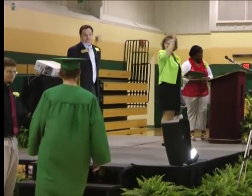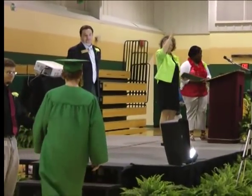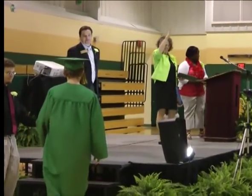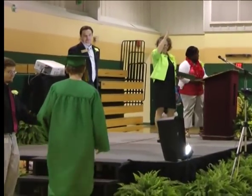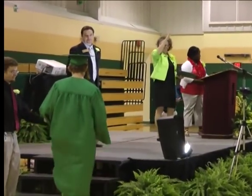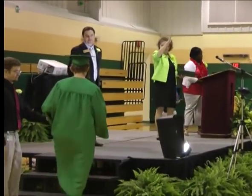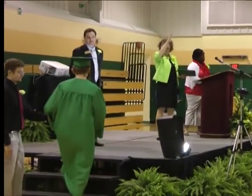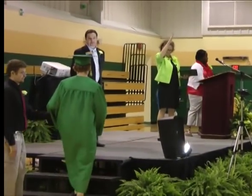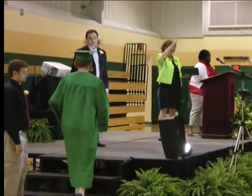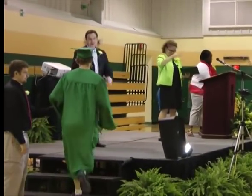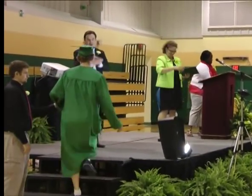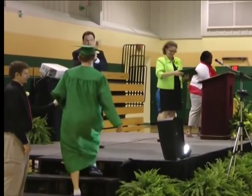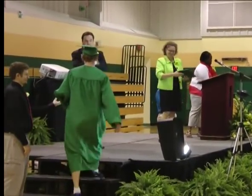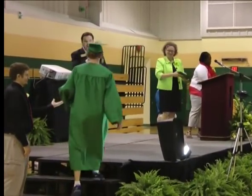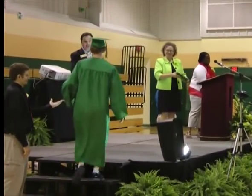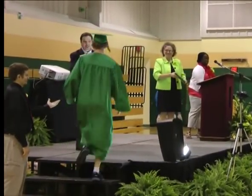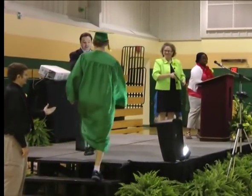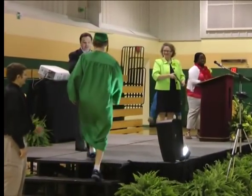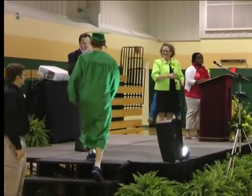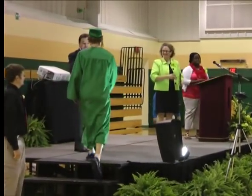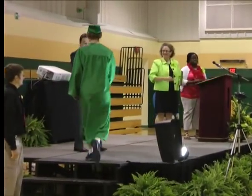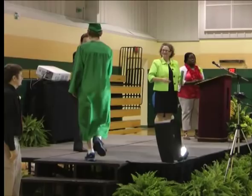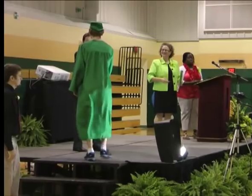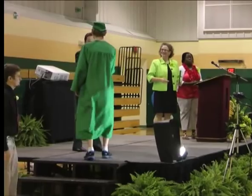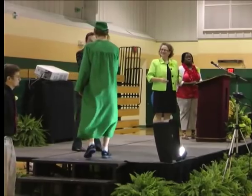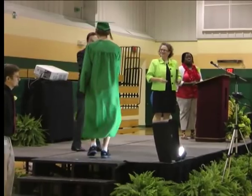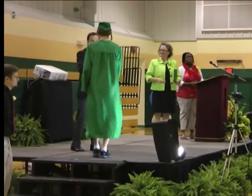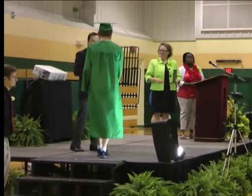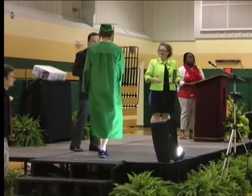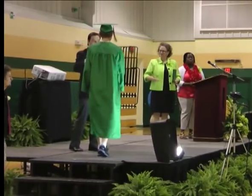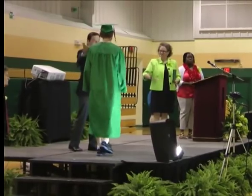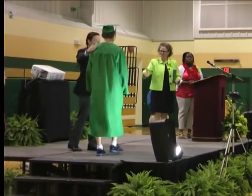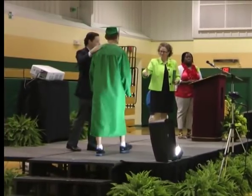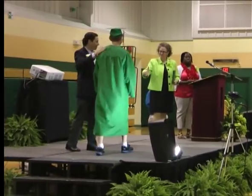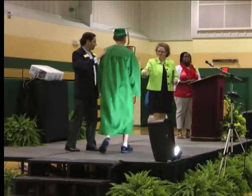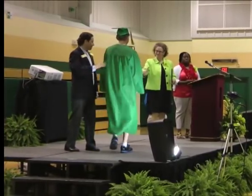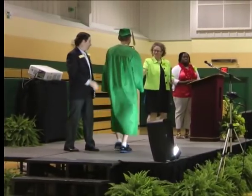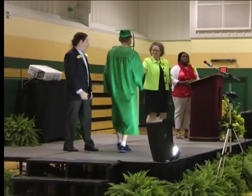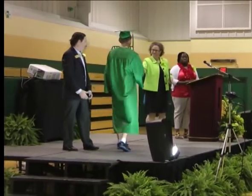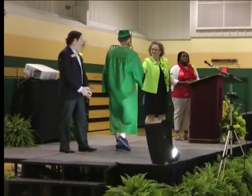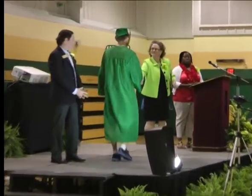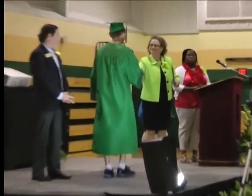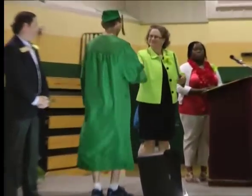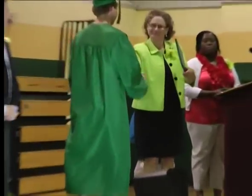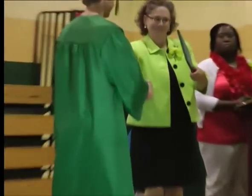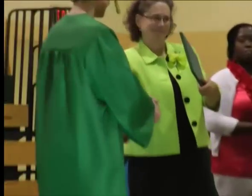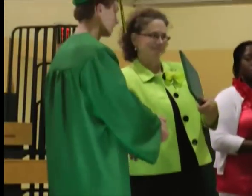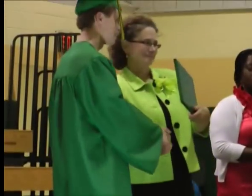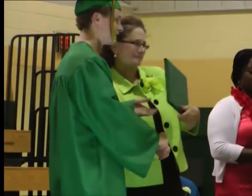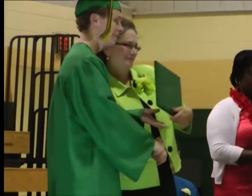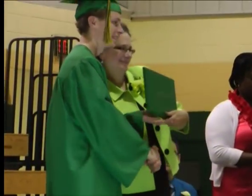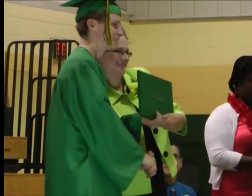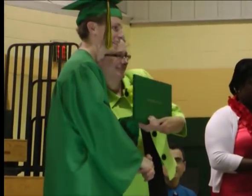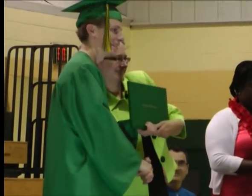a fantastic future. And your addresses were wonderful. Who knows, perhaps I've become a lawyer on you.